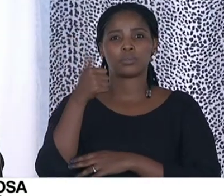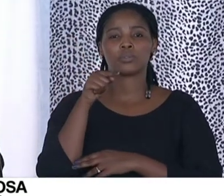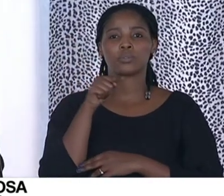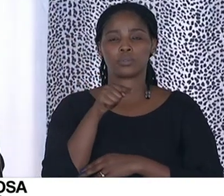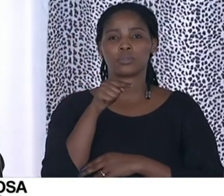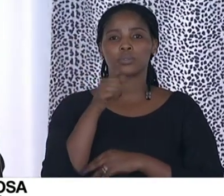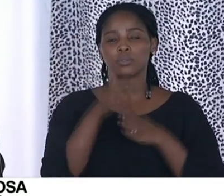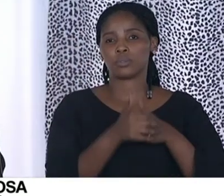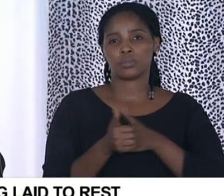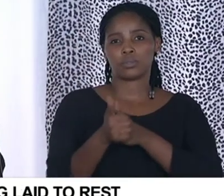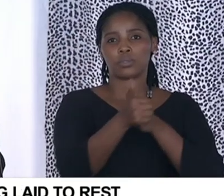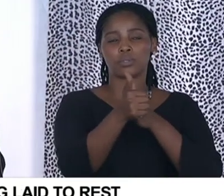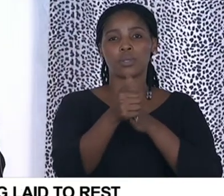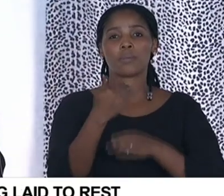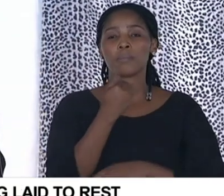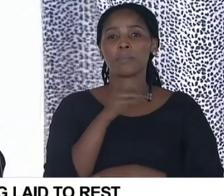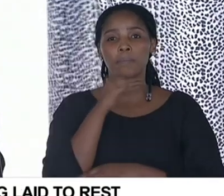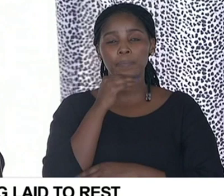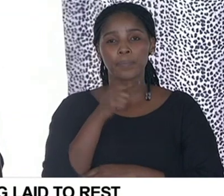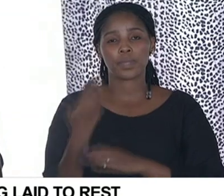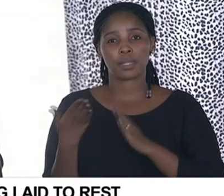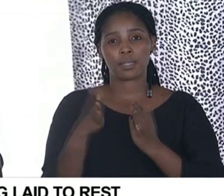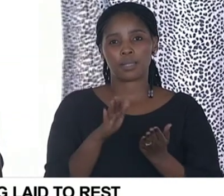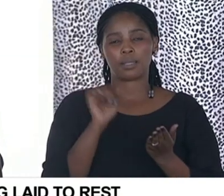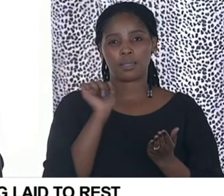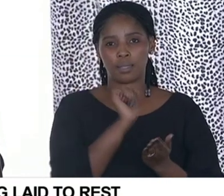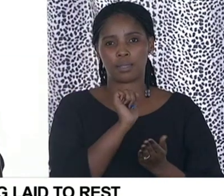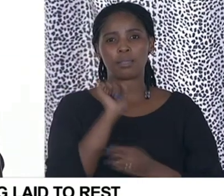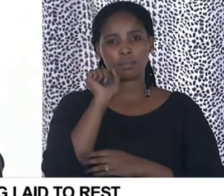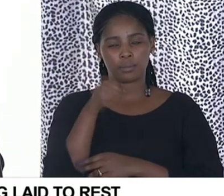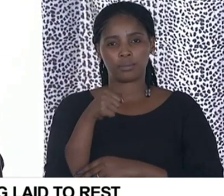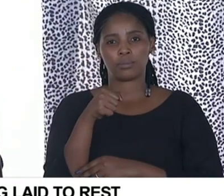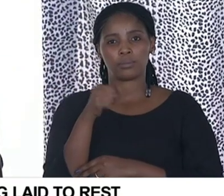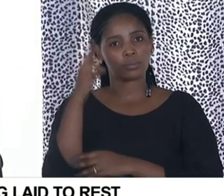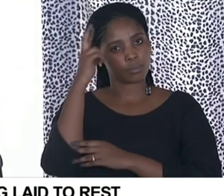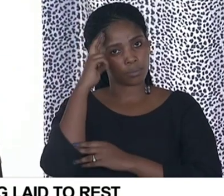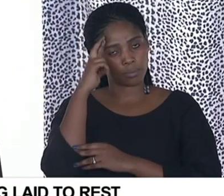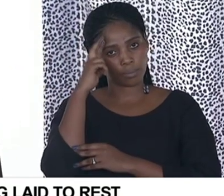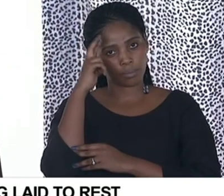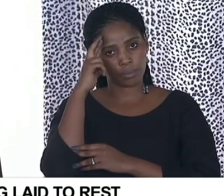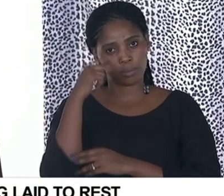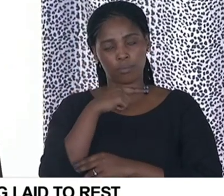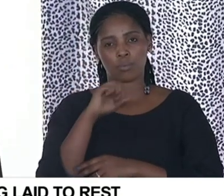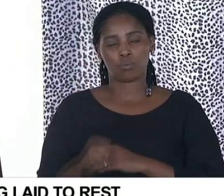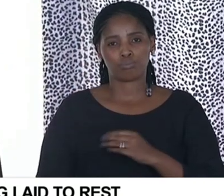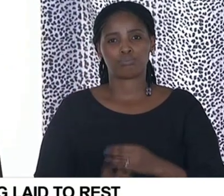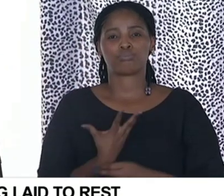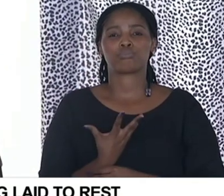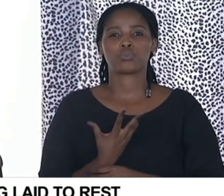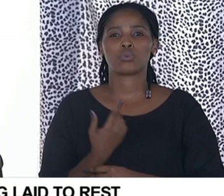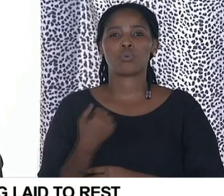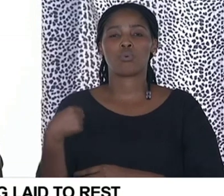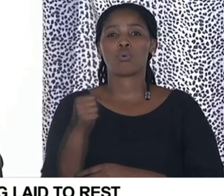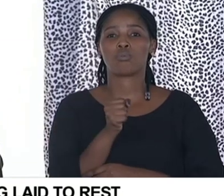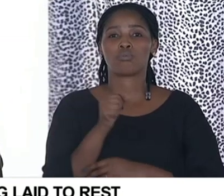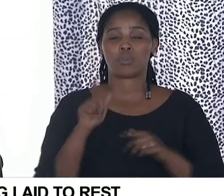His Majesty's passing is indeed a reminder of the shortness of our life on